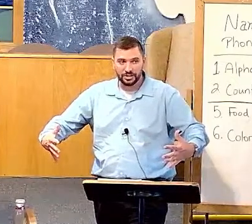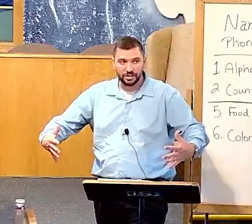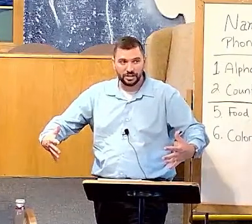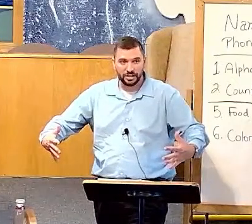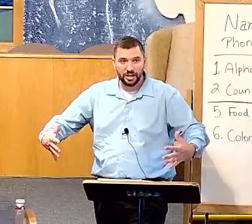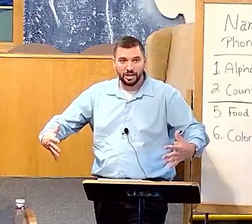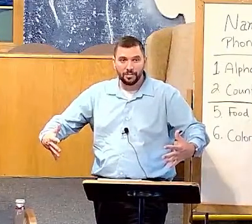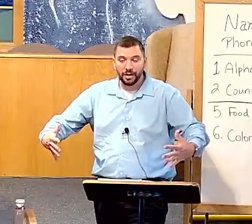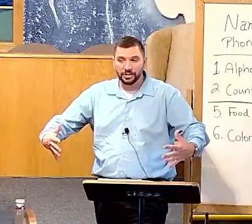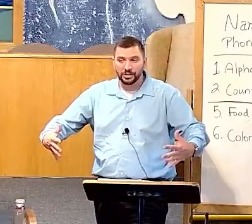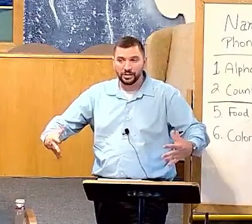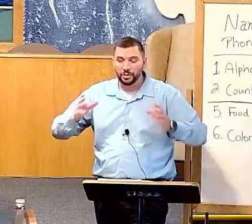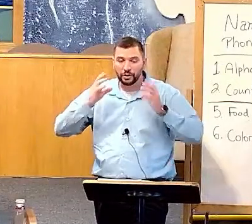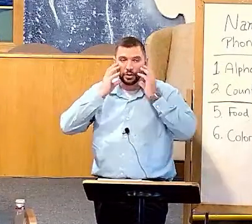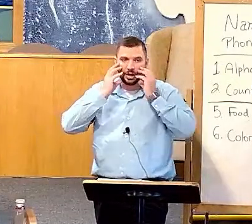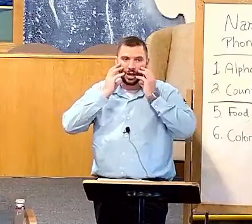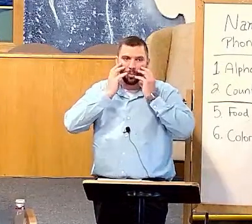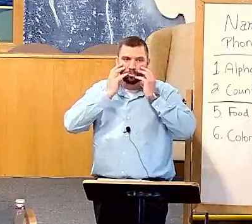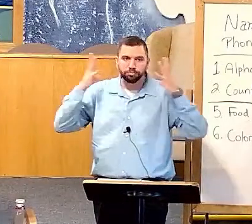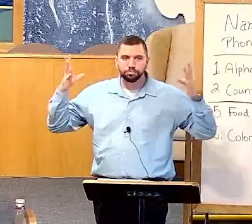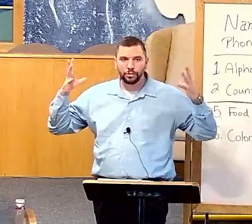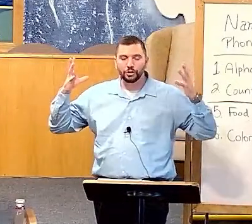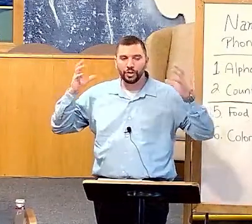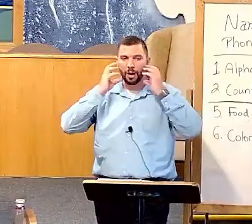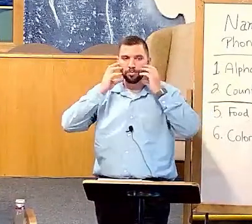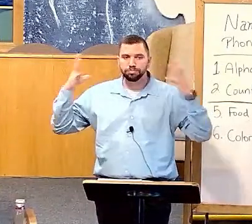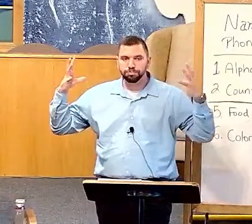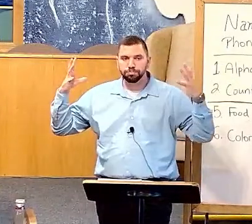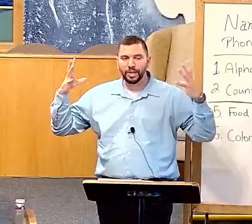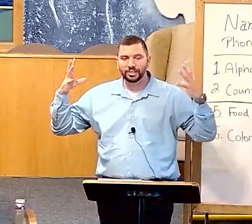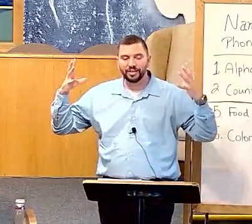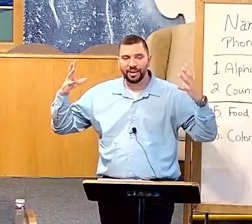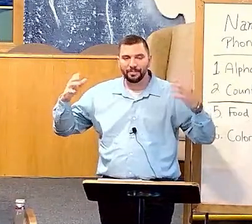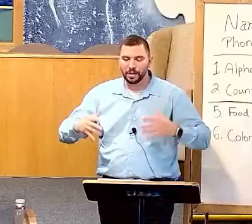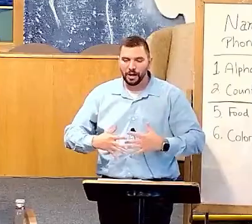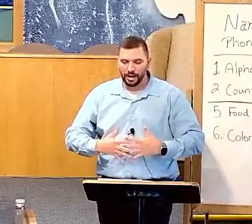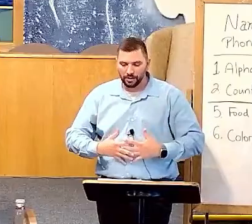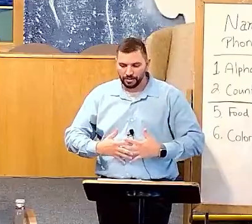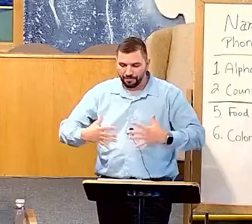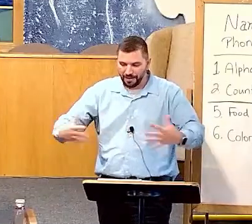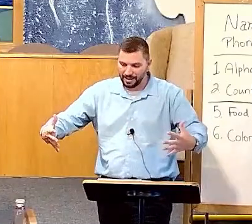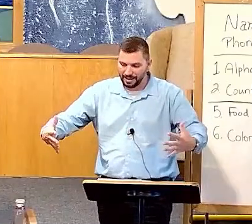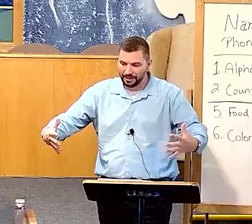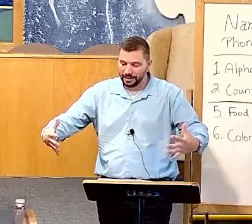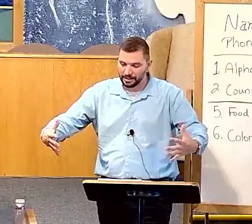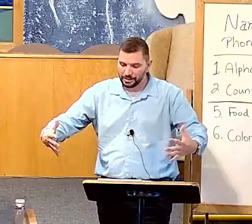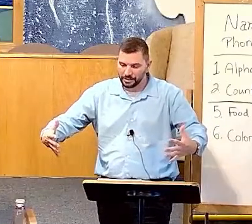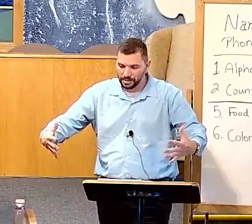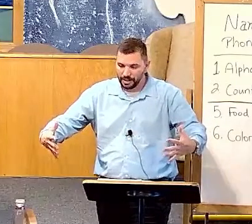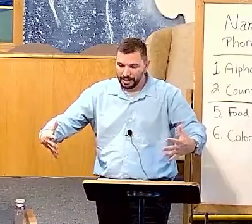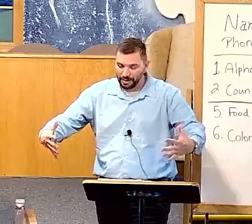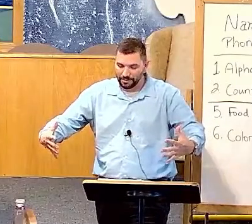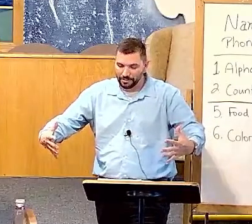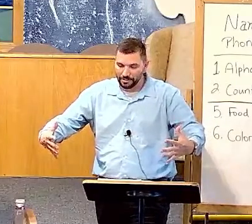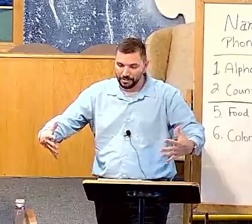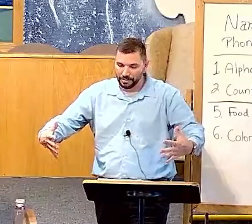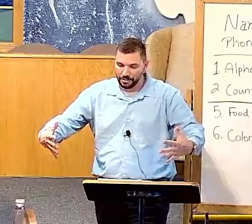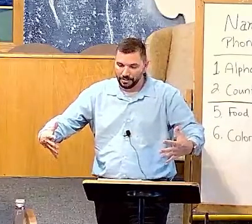like that, but or yeah, you can do that. That's fat. I learned fat like that. However,